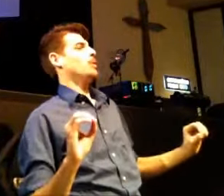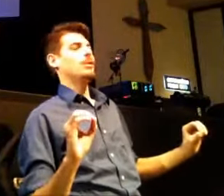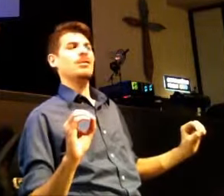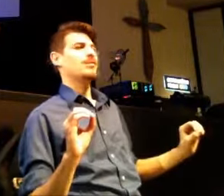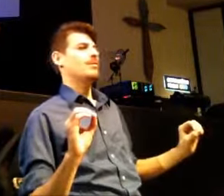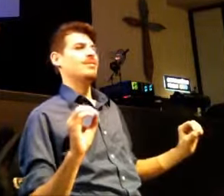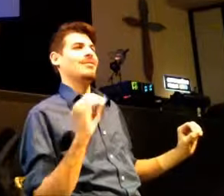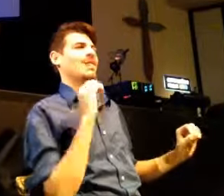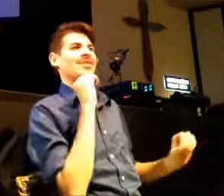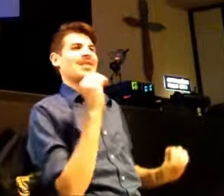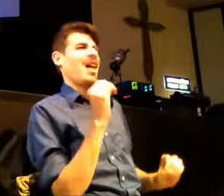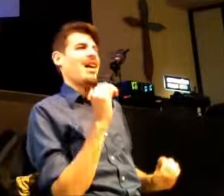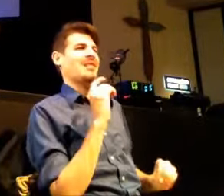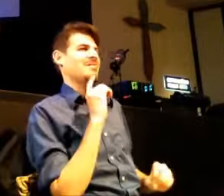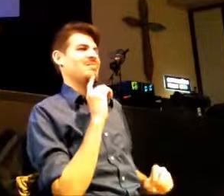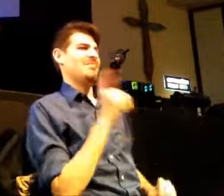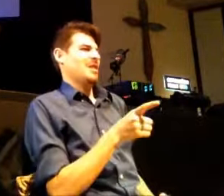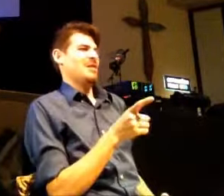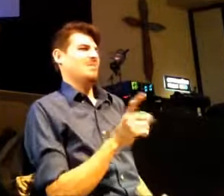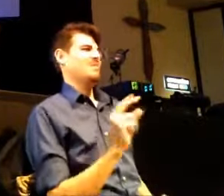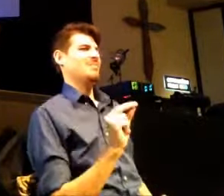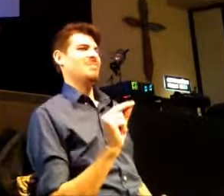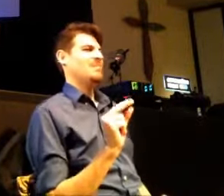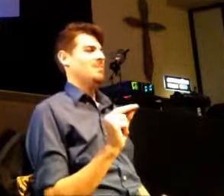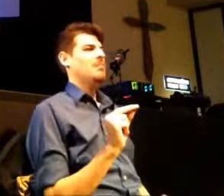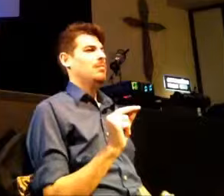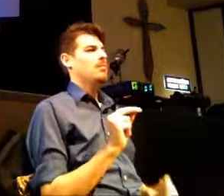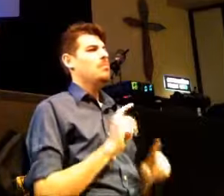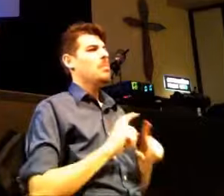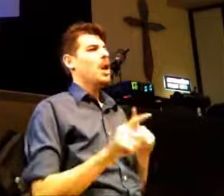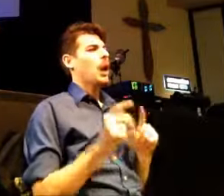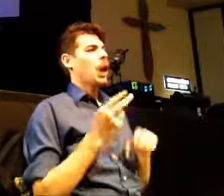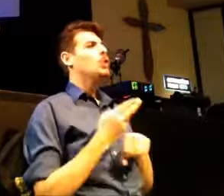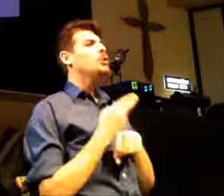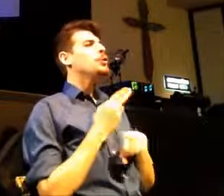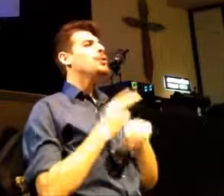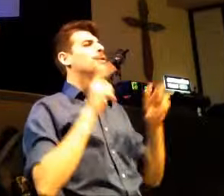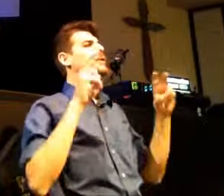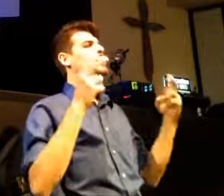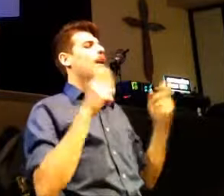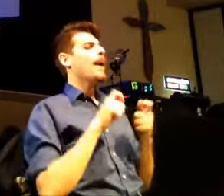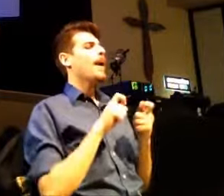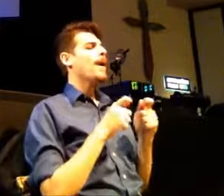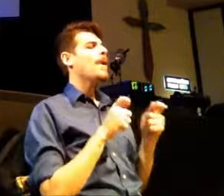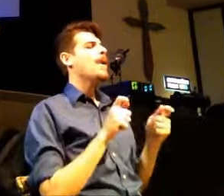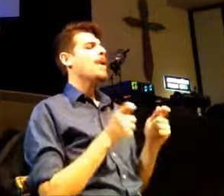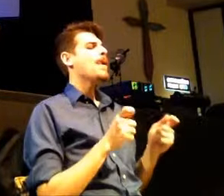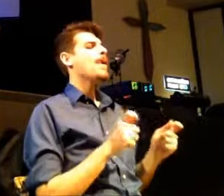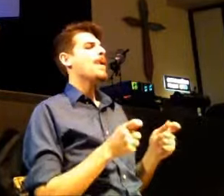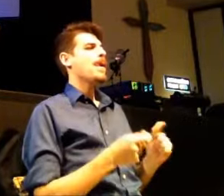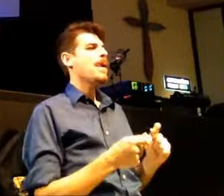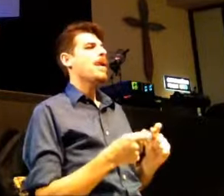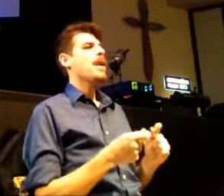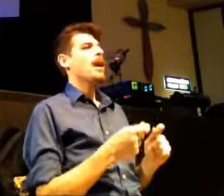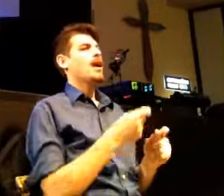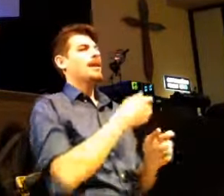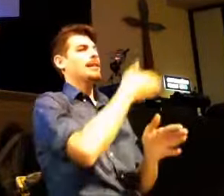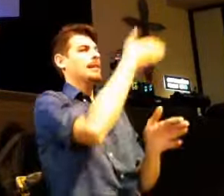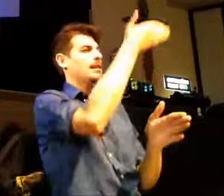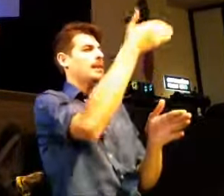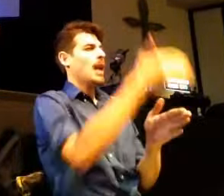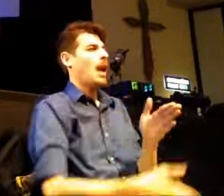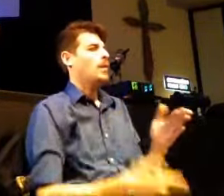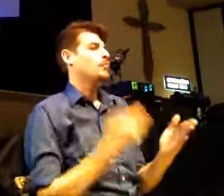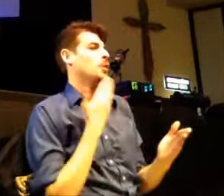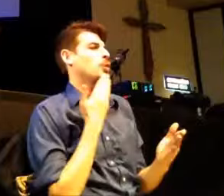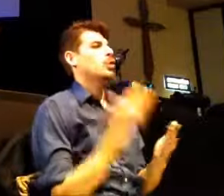and freedom in your life that actually becomes a good thing, that doesn't drag you around and pull